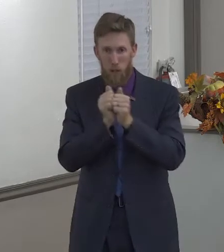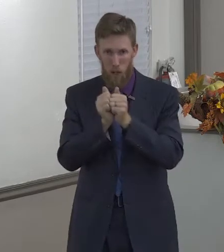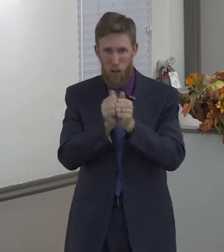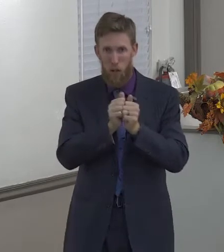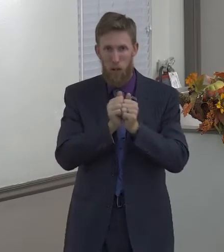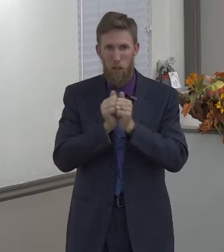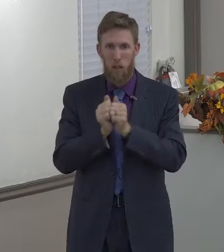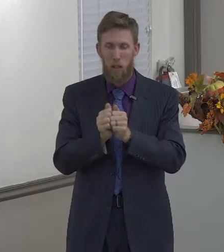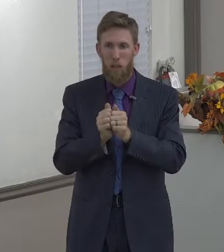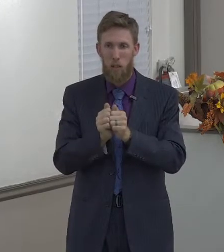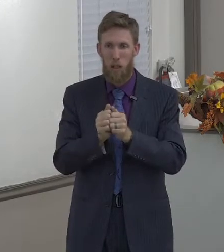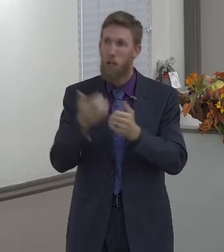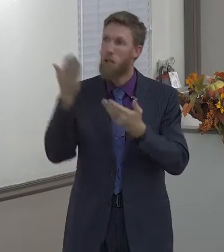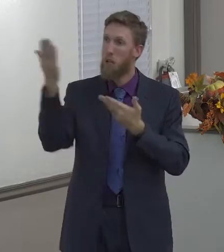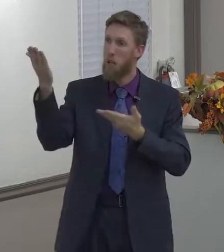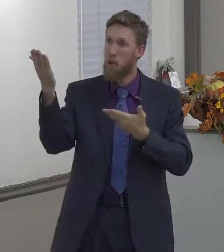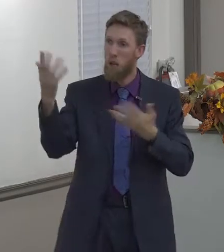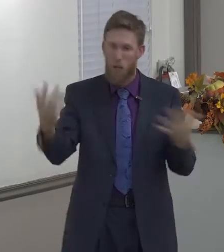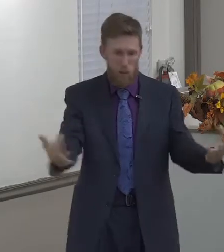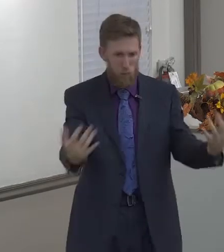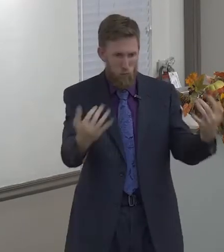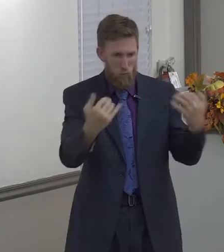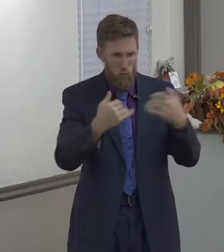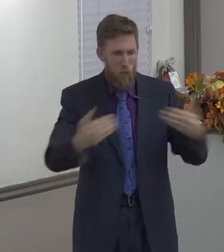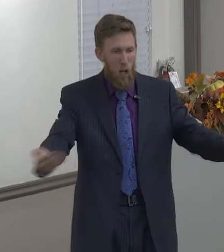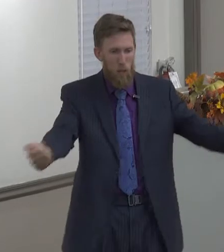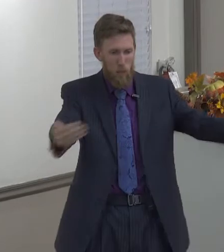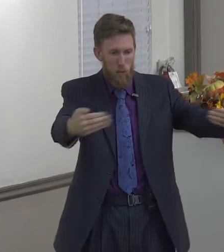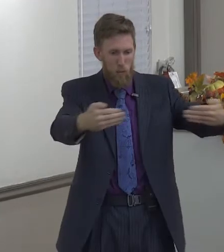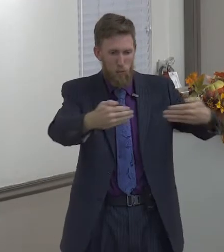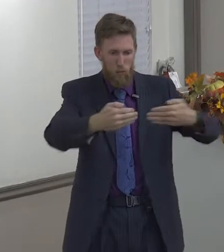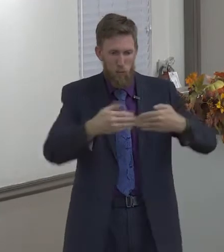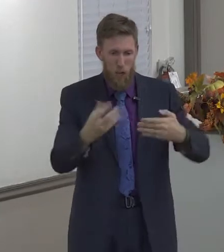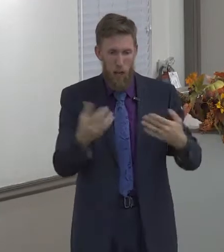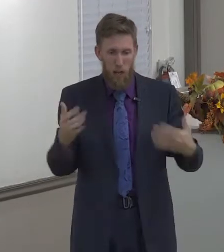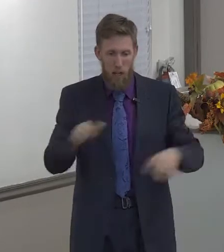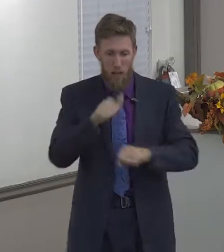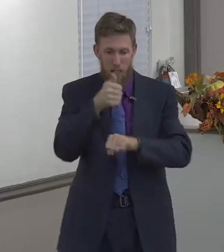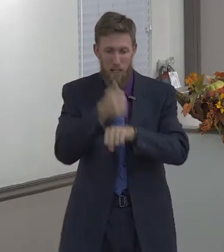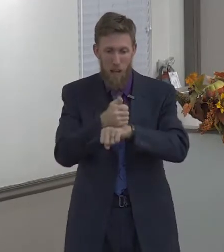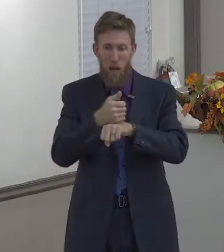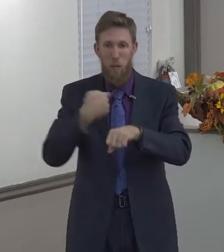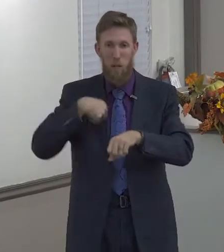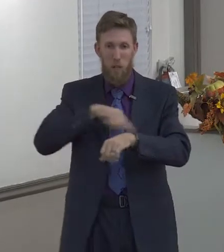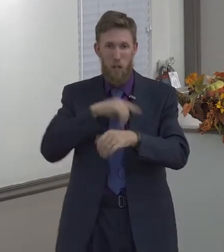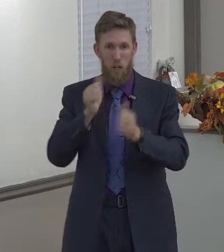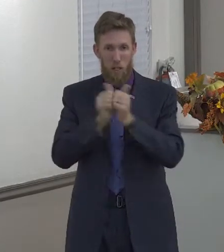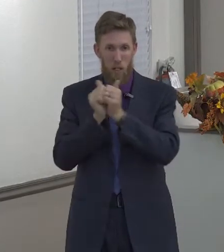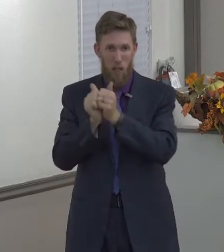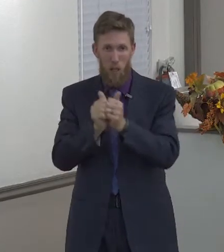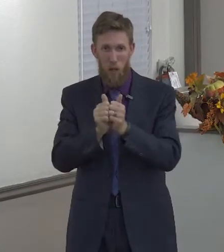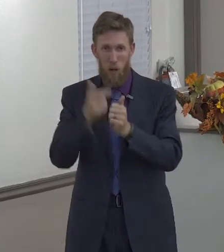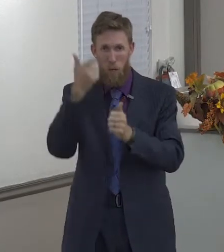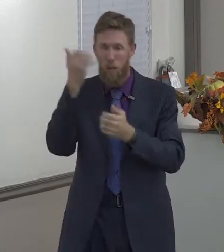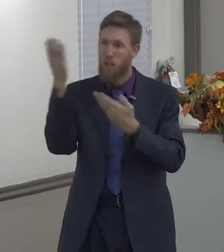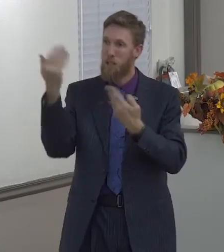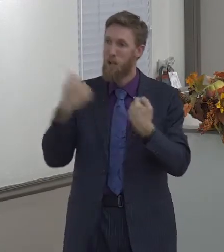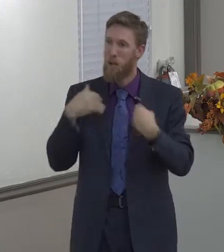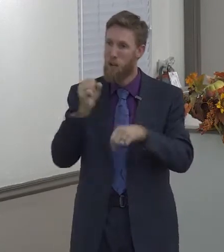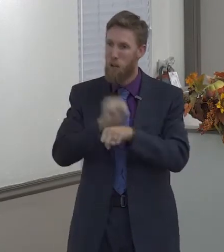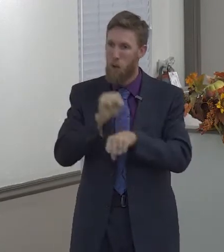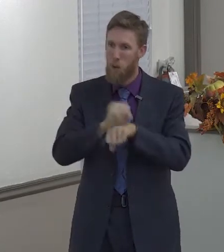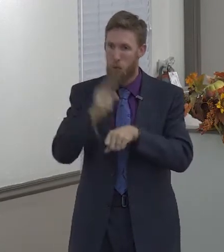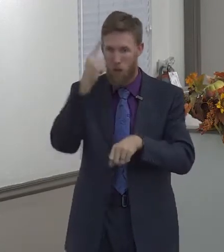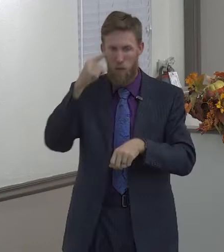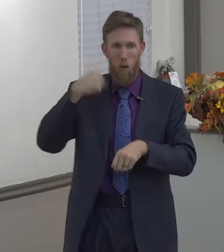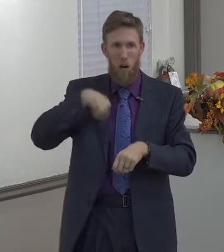us, through the local New Testament church. I mentioned that the Bible talks quite a bit about the